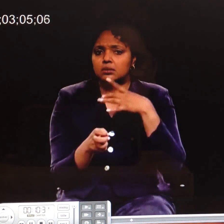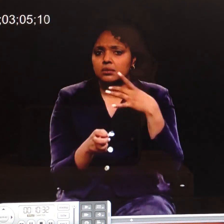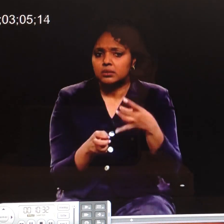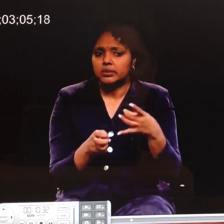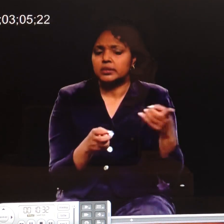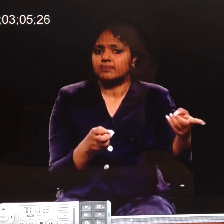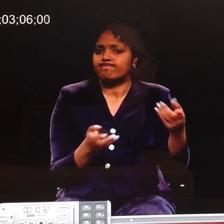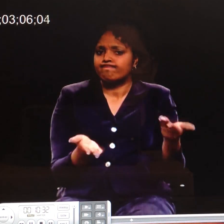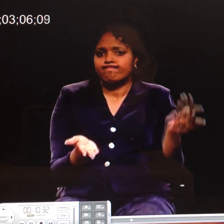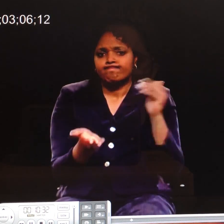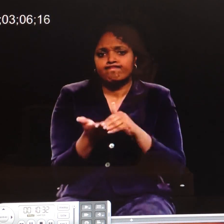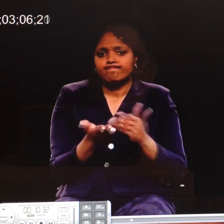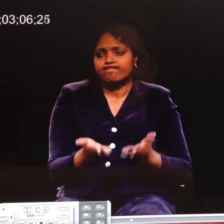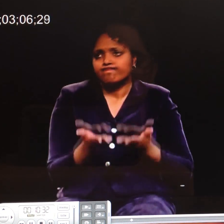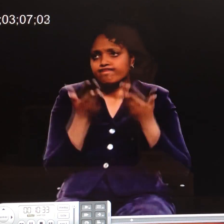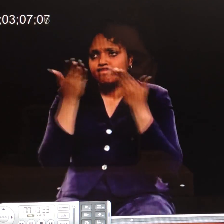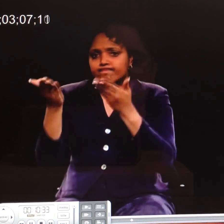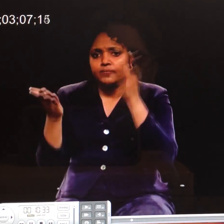same problems.